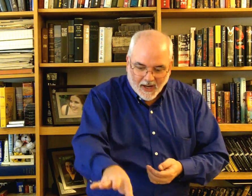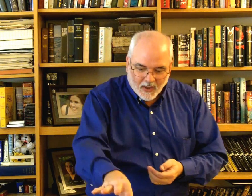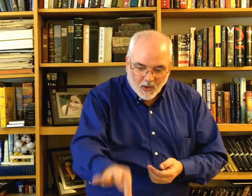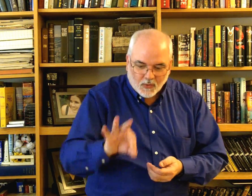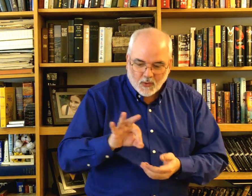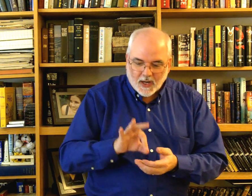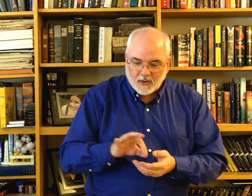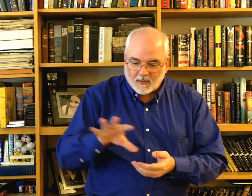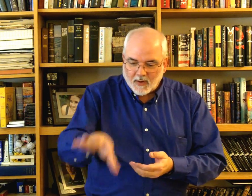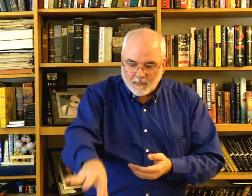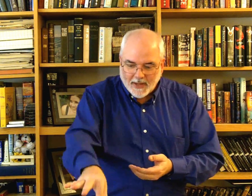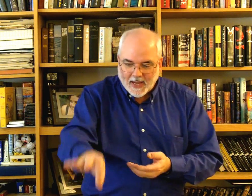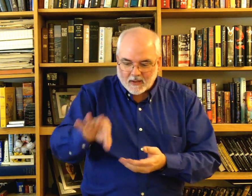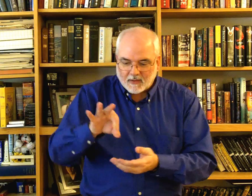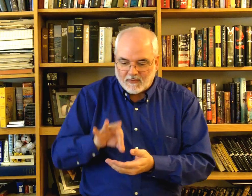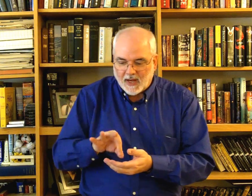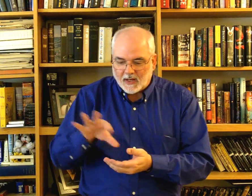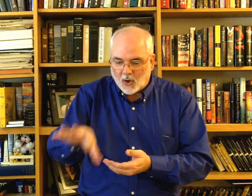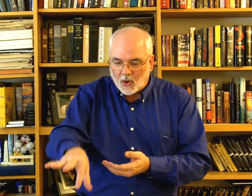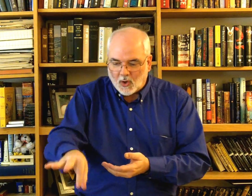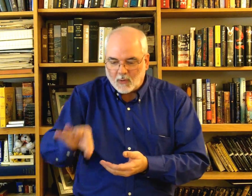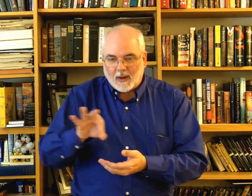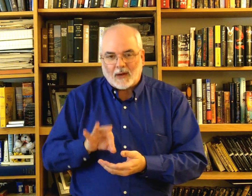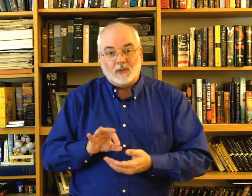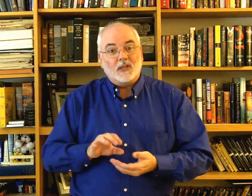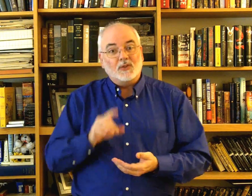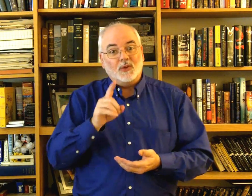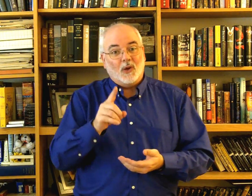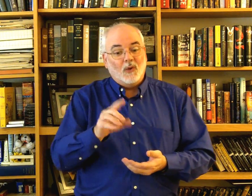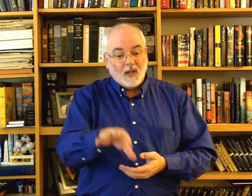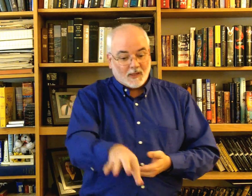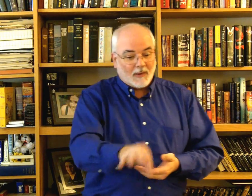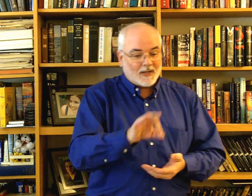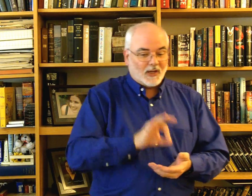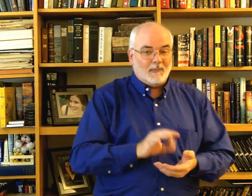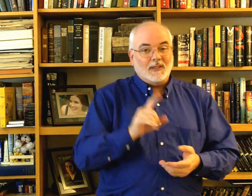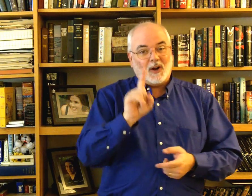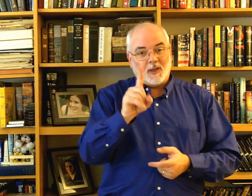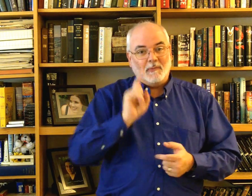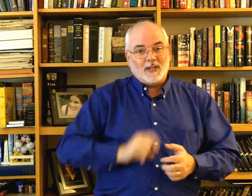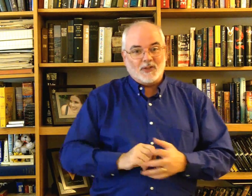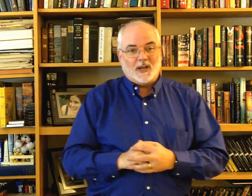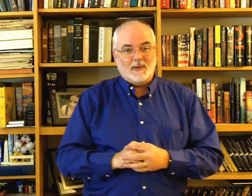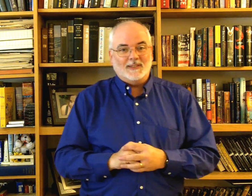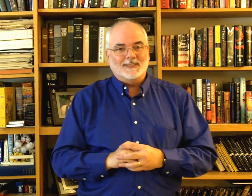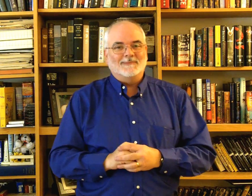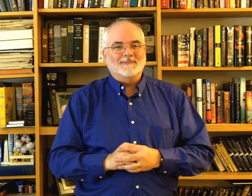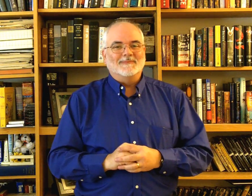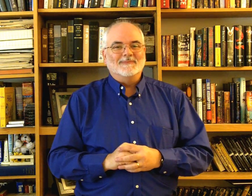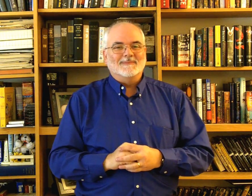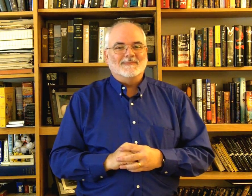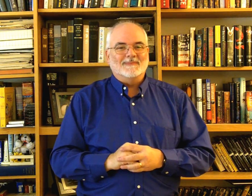you go through and you pick up, find all the black ones, because you know the black jelly beans are the best jelly beans.